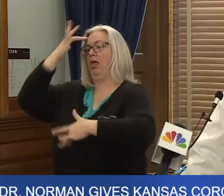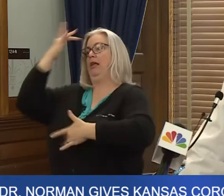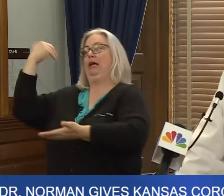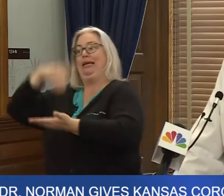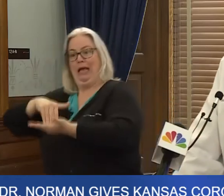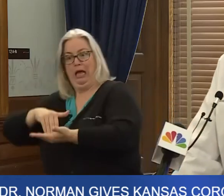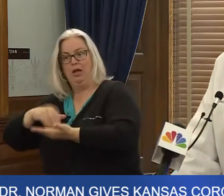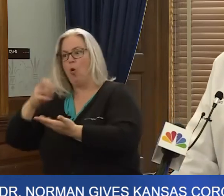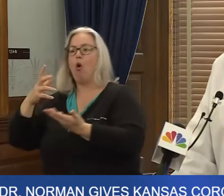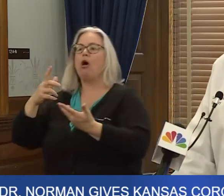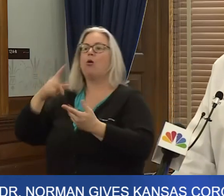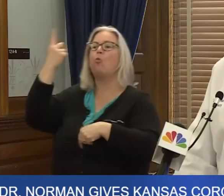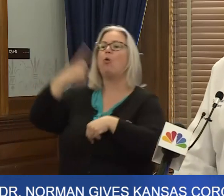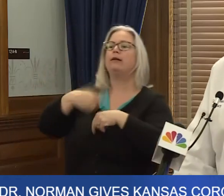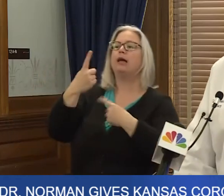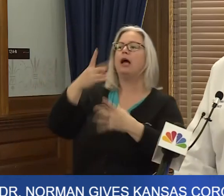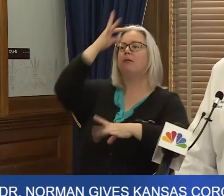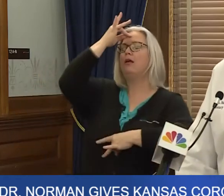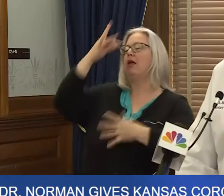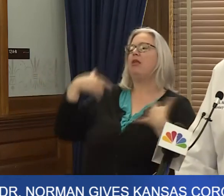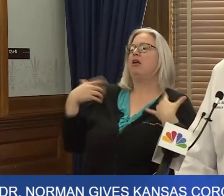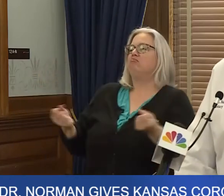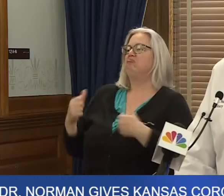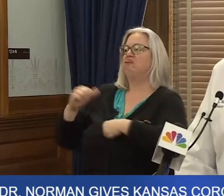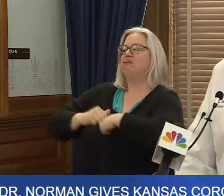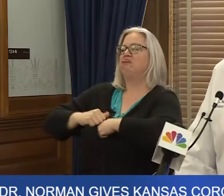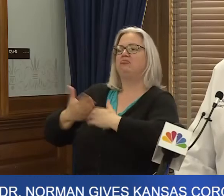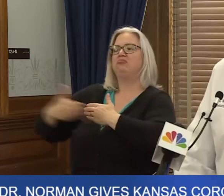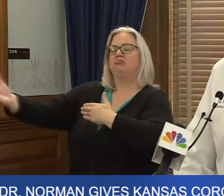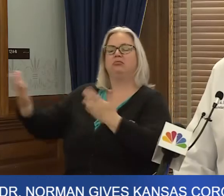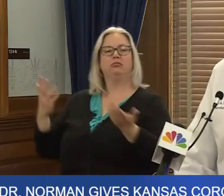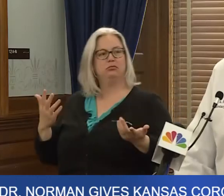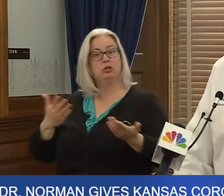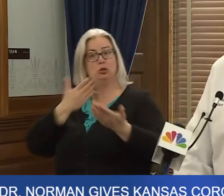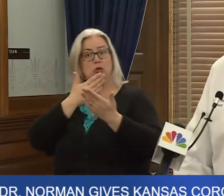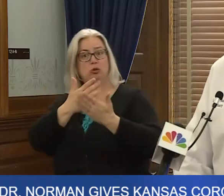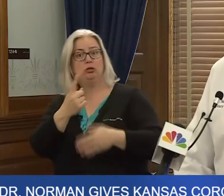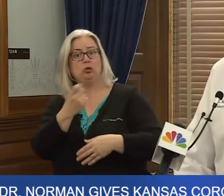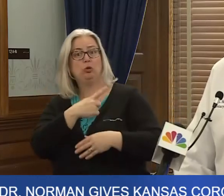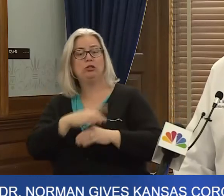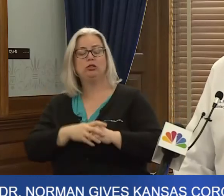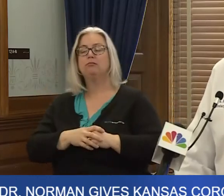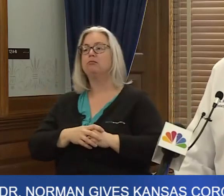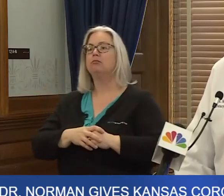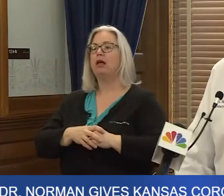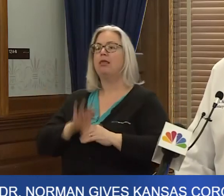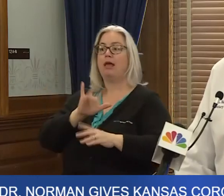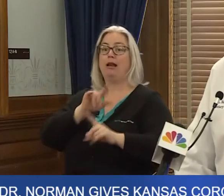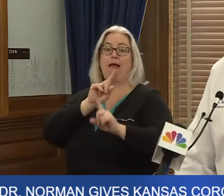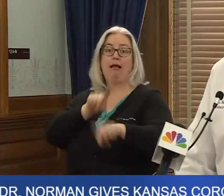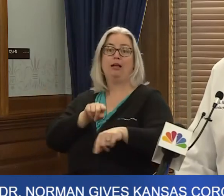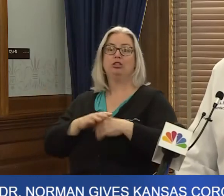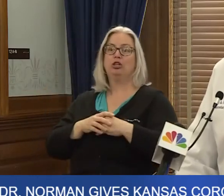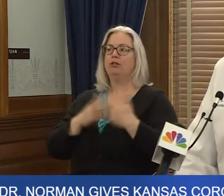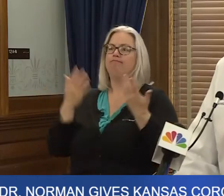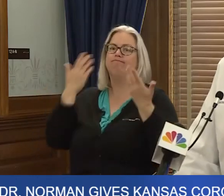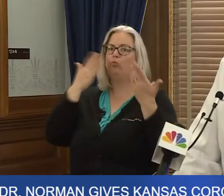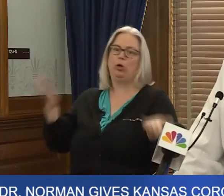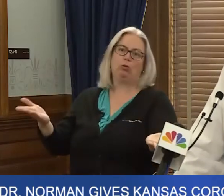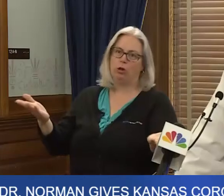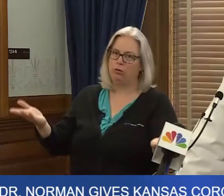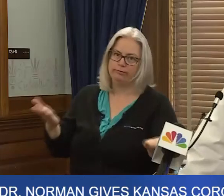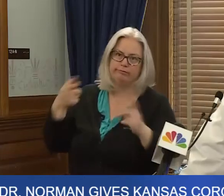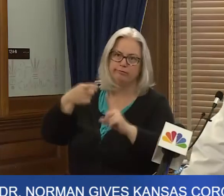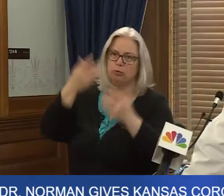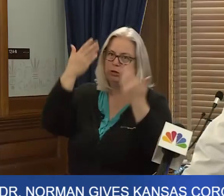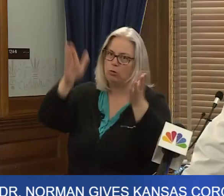good question. Is the virus one and done, or can you get it over again? And that question is not, the answer to that question is not known.